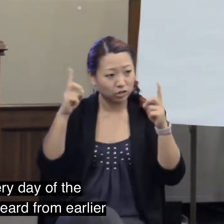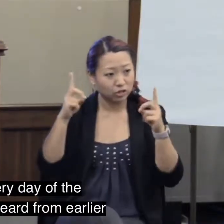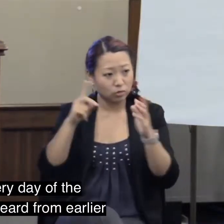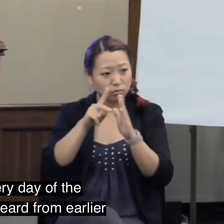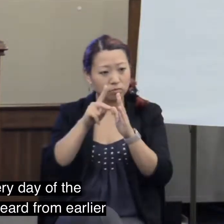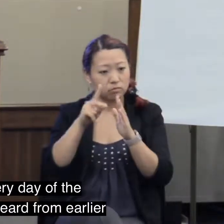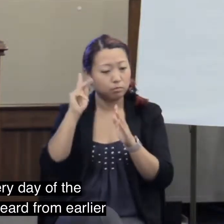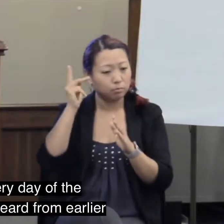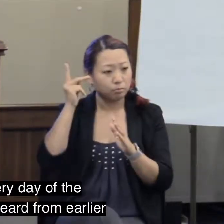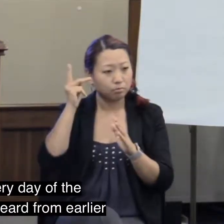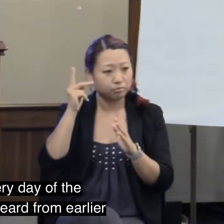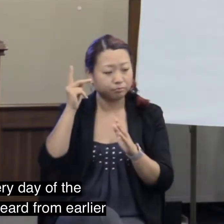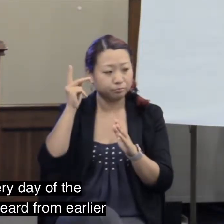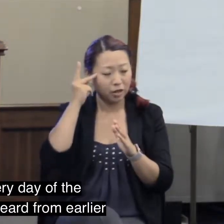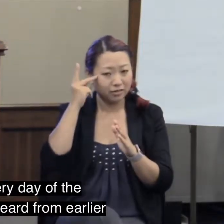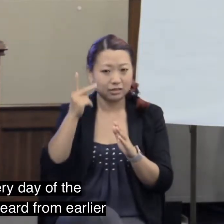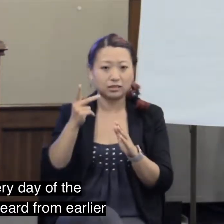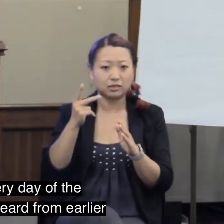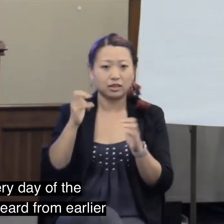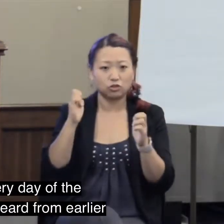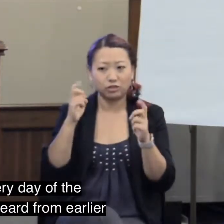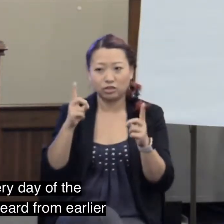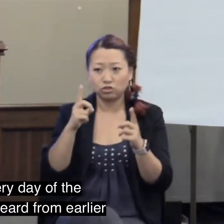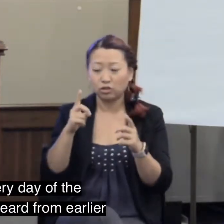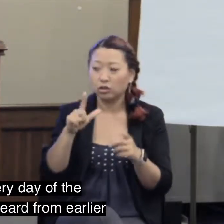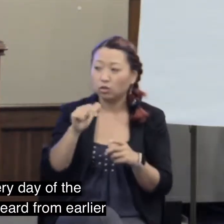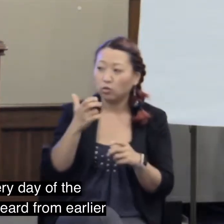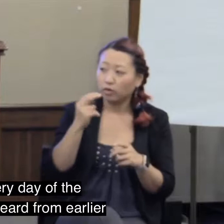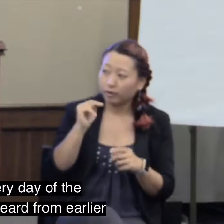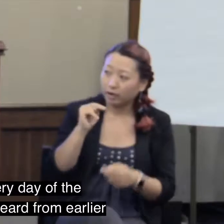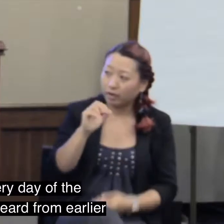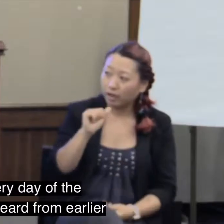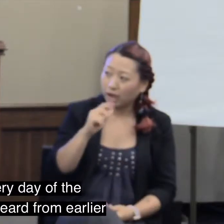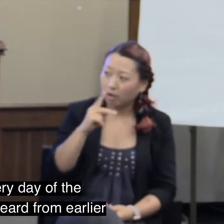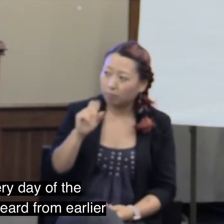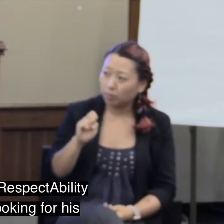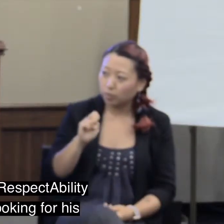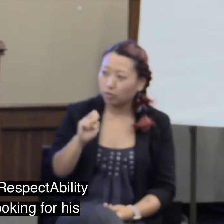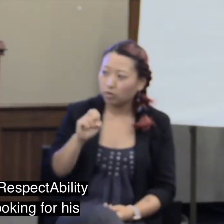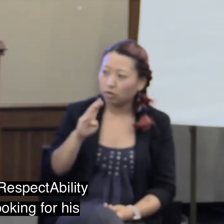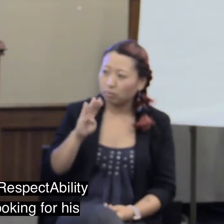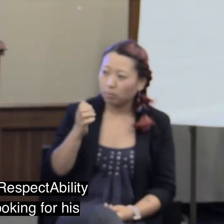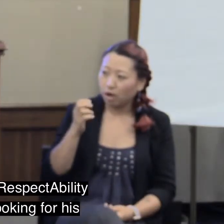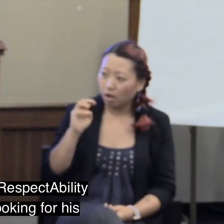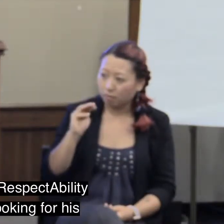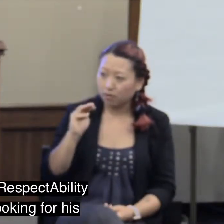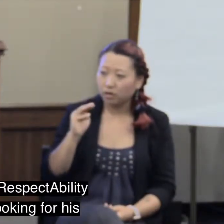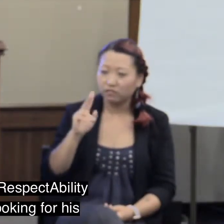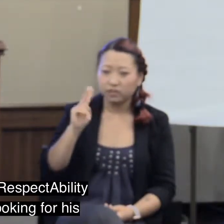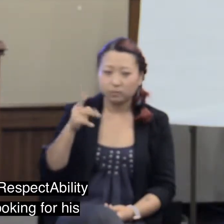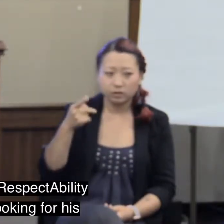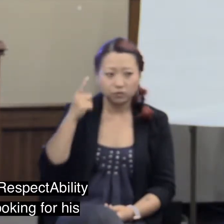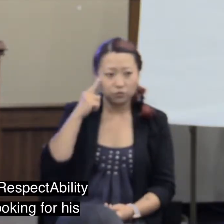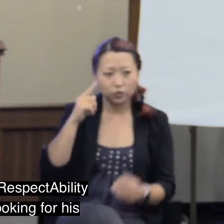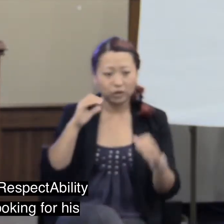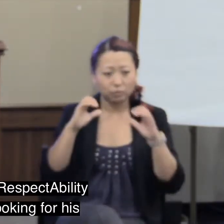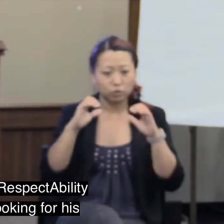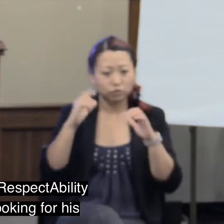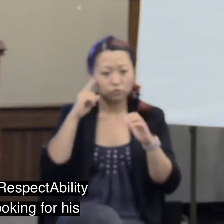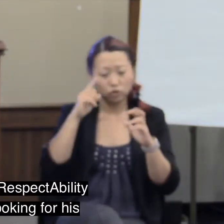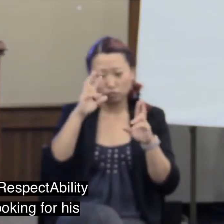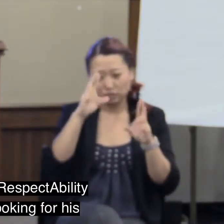and legislation every day of the year. Lauren Appelbaum, you've heard from earlier, the VP of Communications for